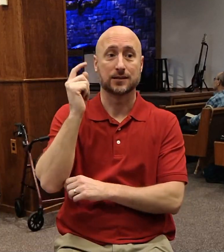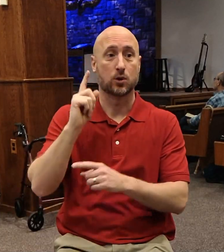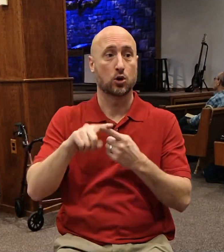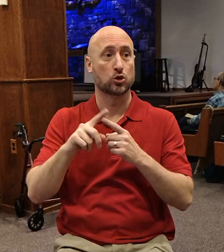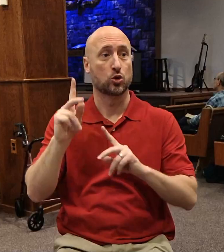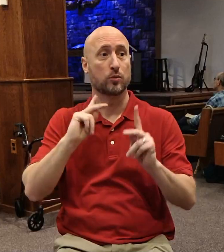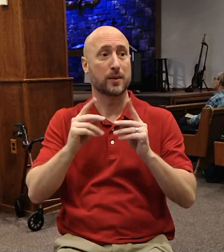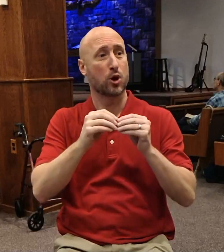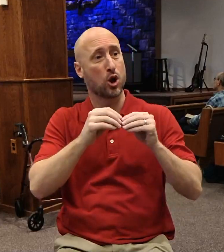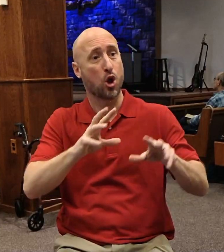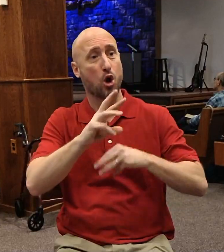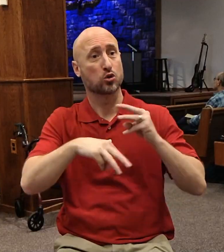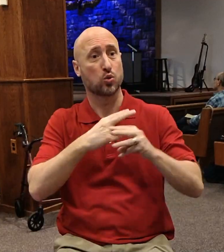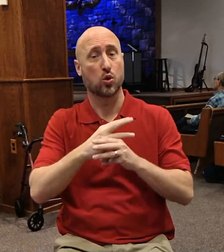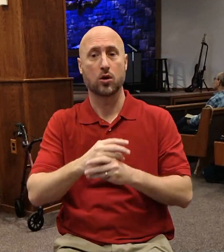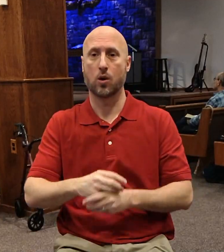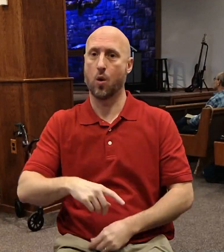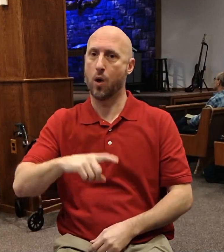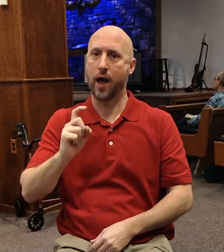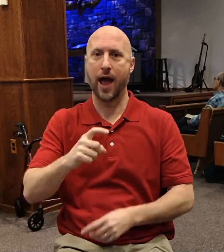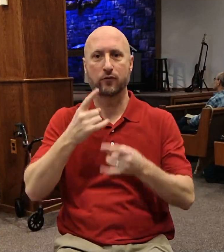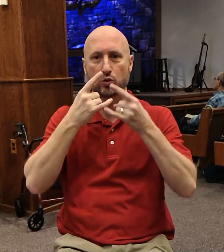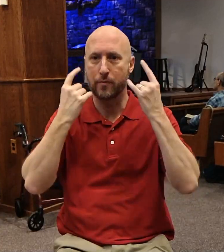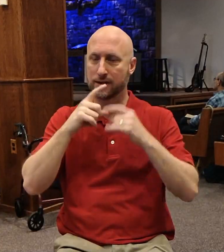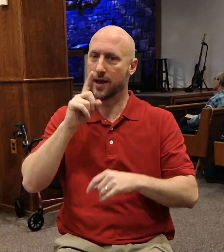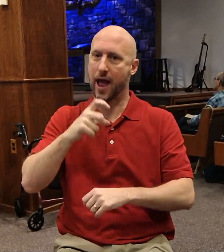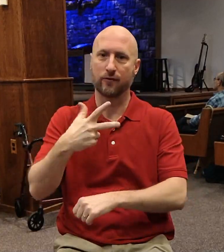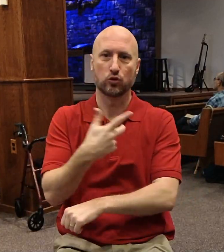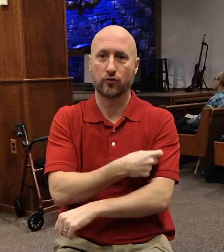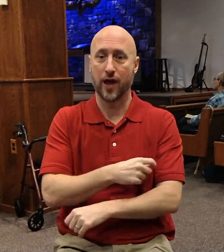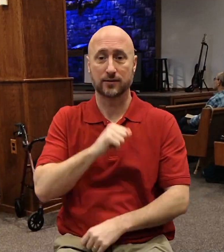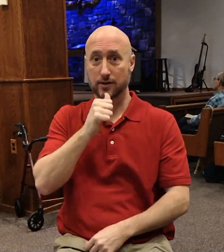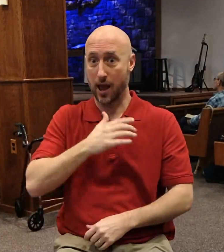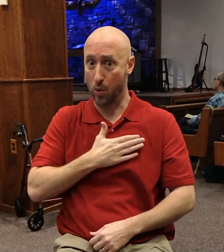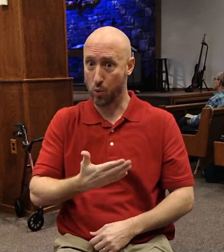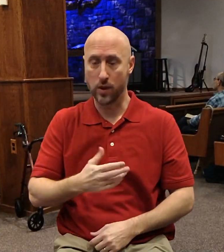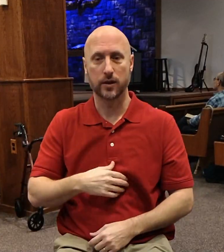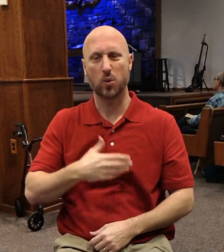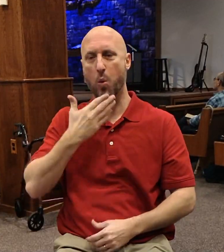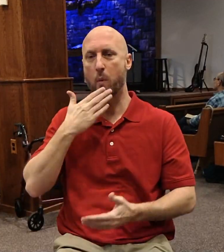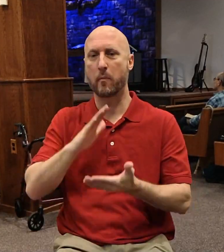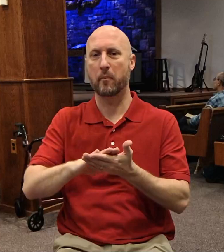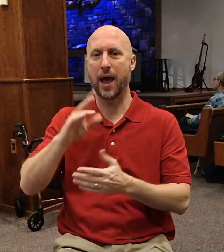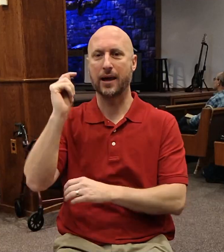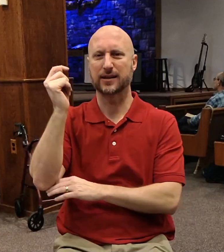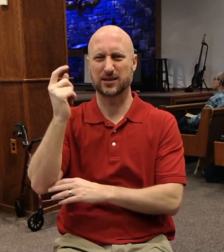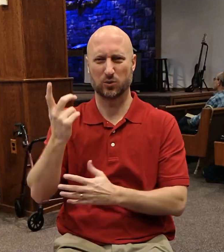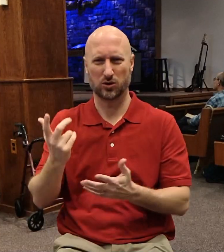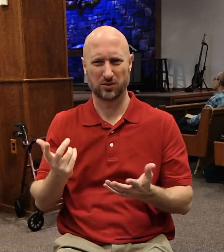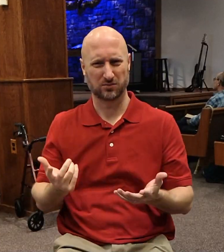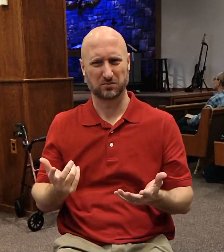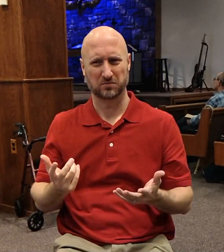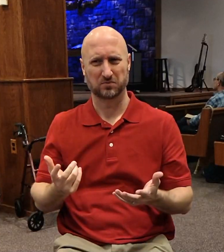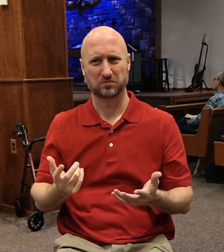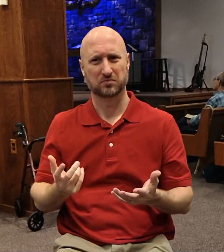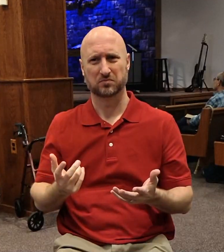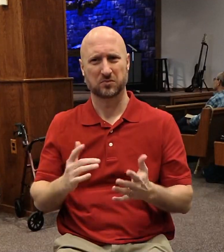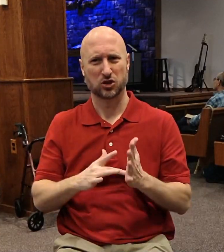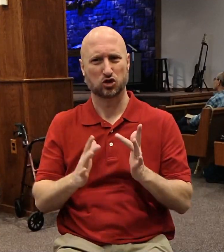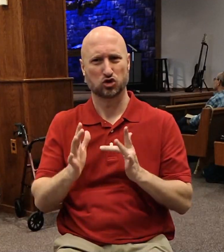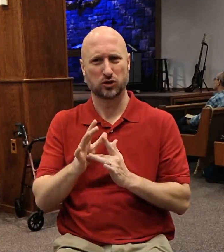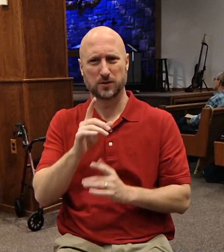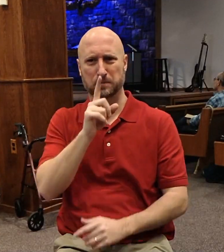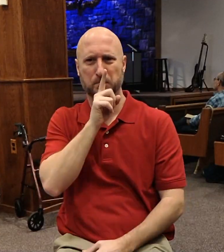lost world, we need to wear masks and we need to be vaxxed. And if you're not willing to do that, you're a bad testimony. Well, this is going to say something different to us.